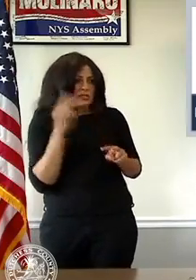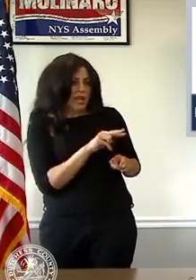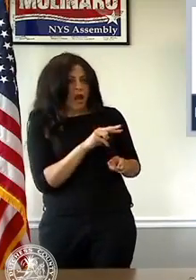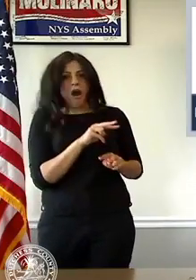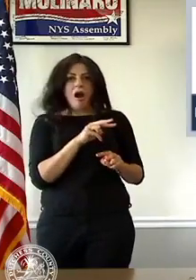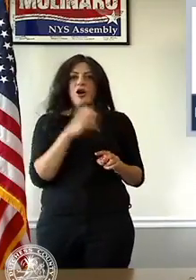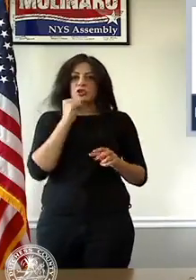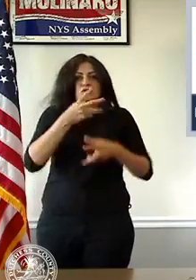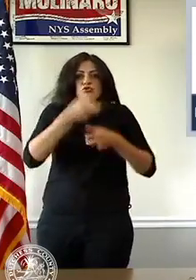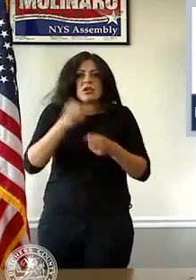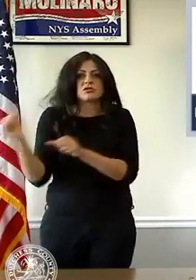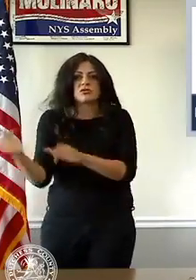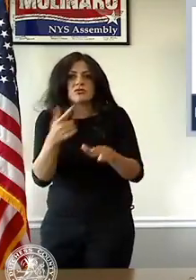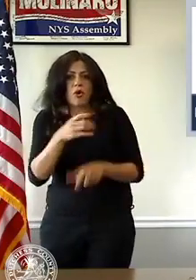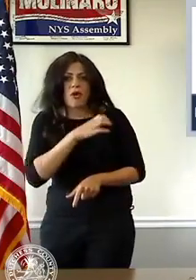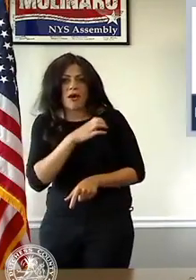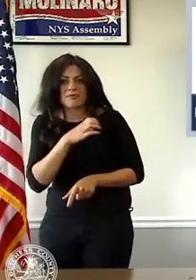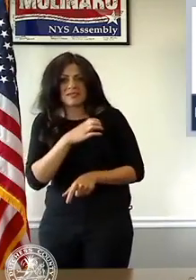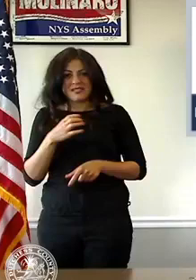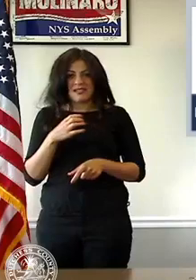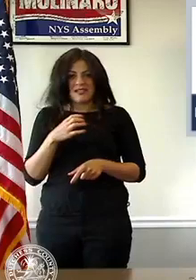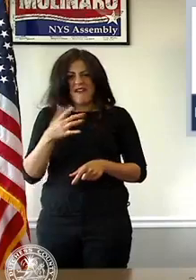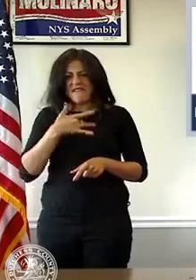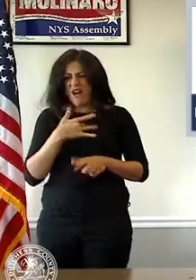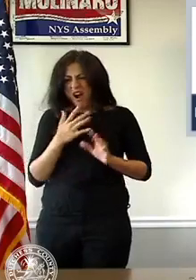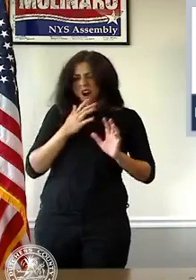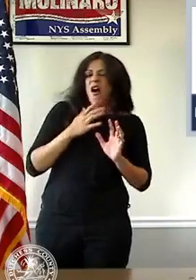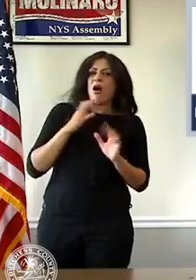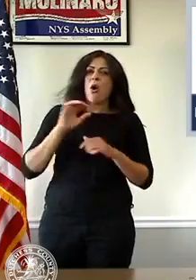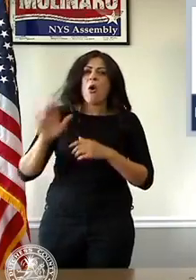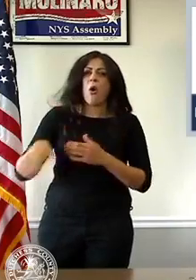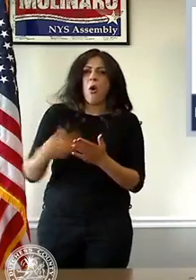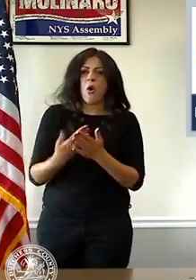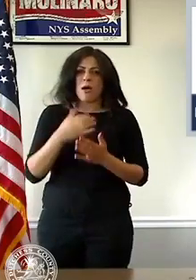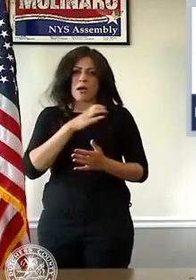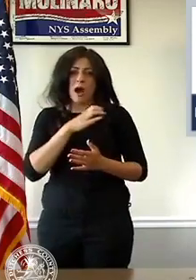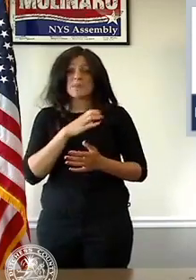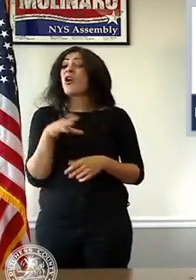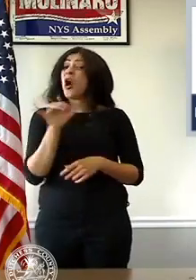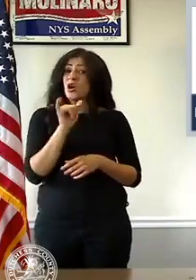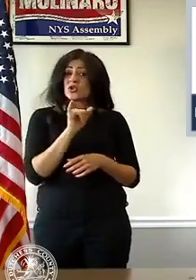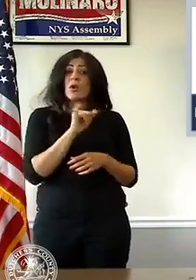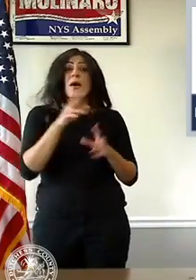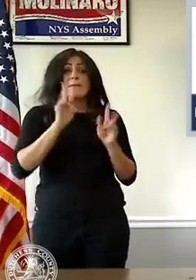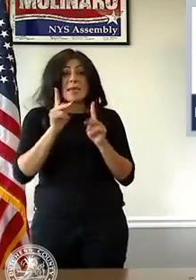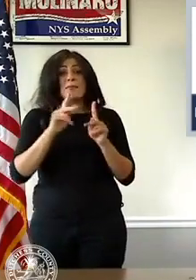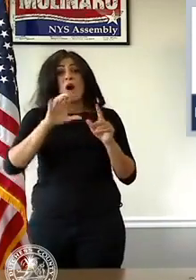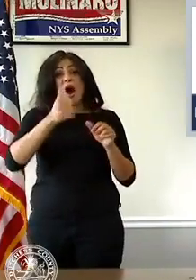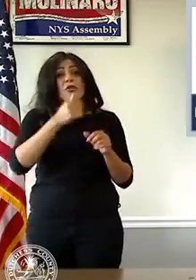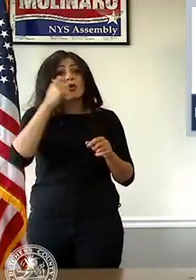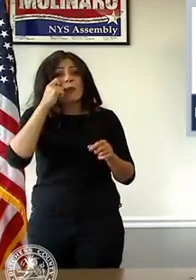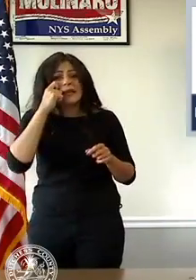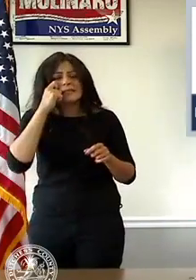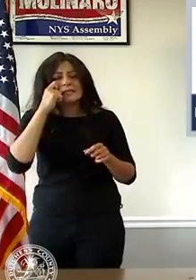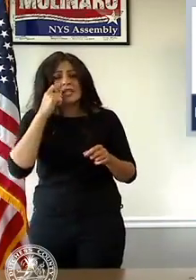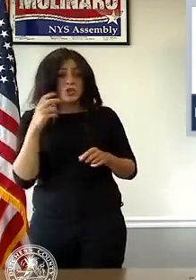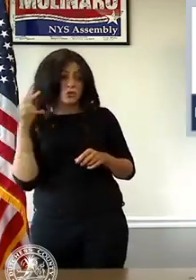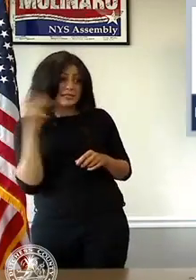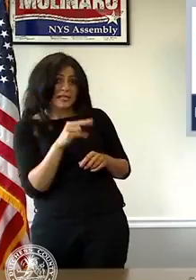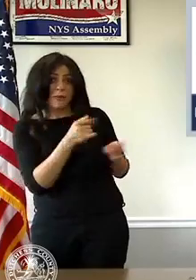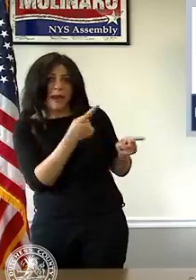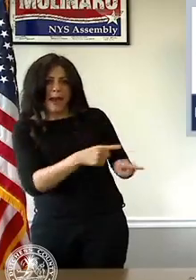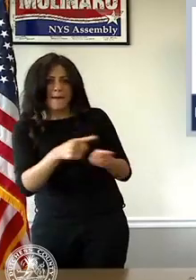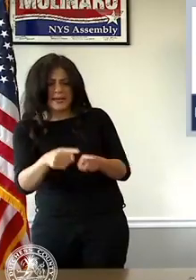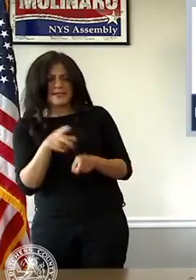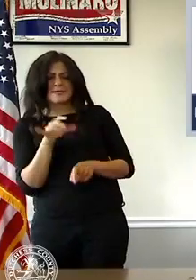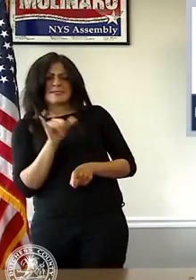Americans who in this country are people of color are reminded that we continue to confront,